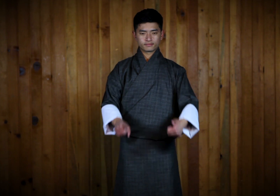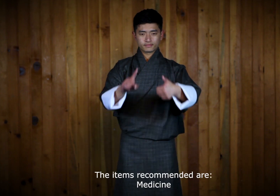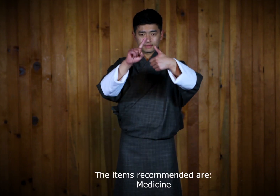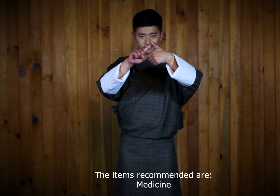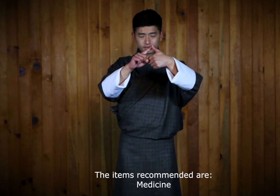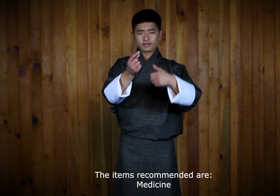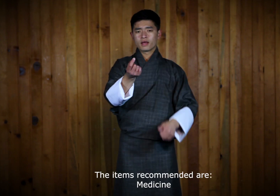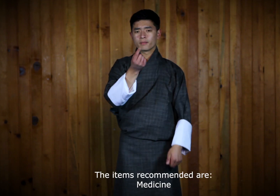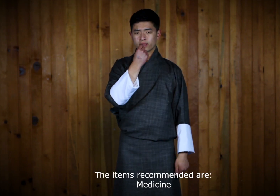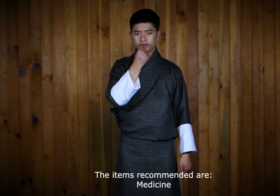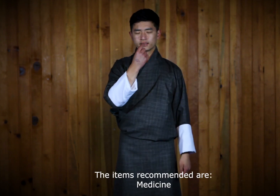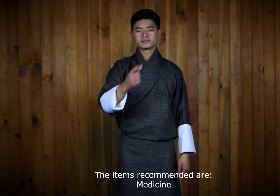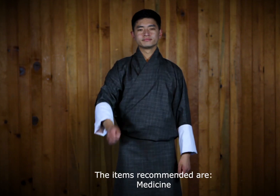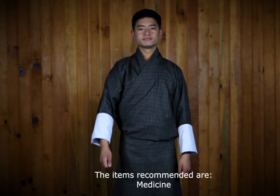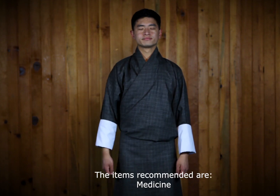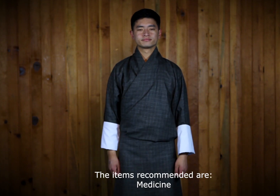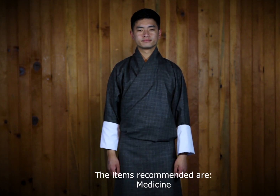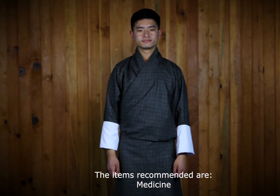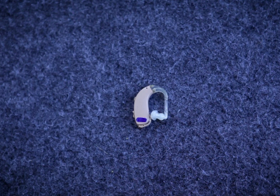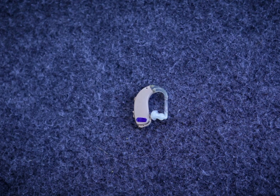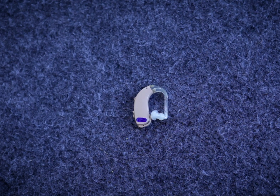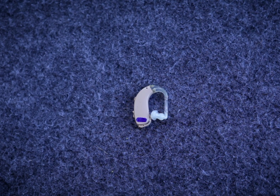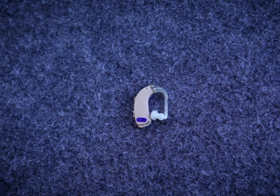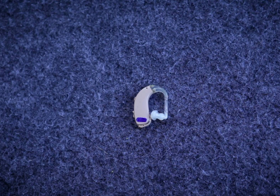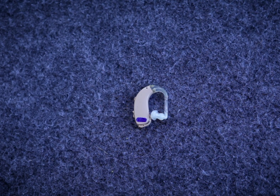The items recommended are medicine,